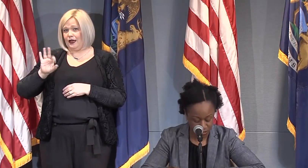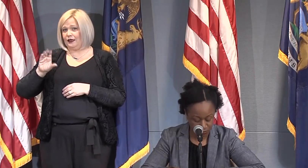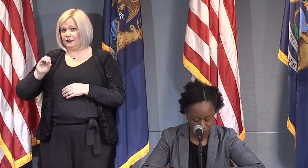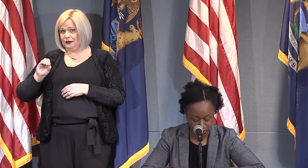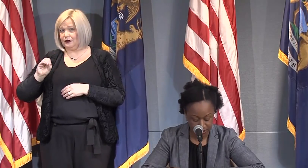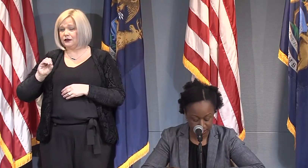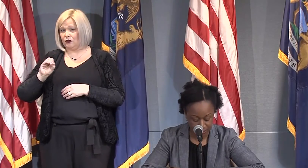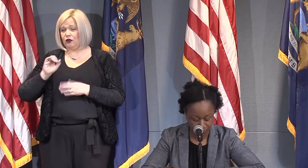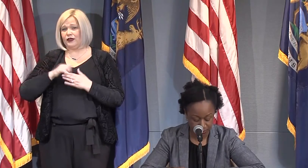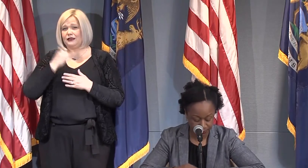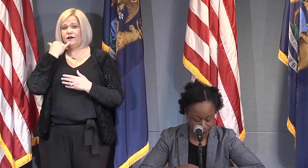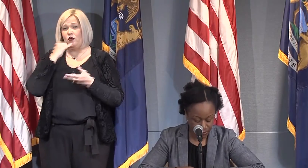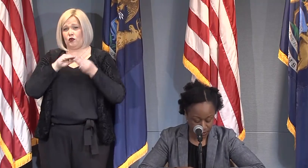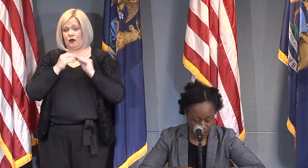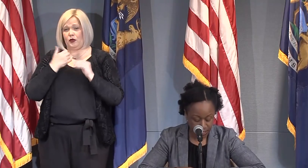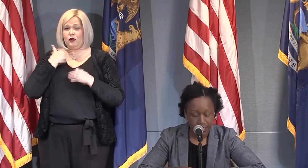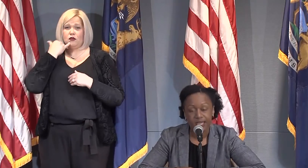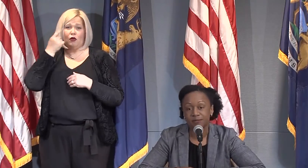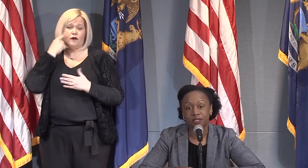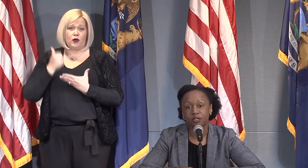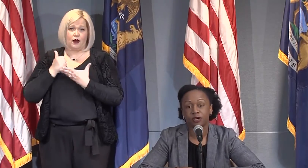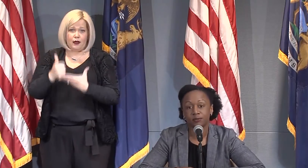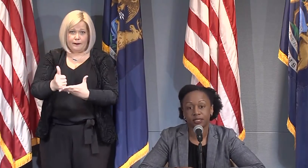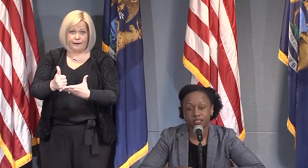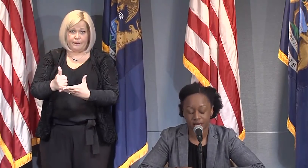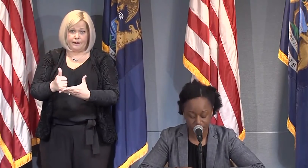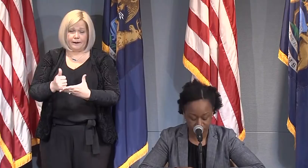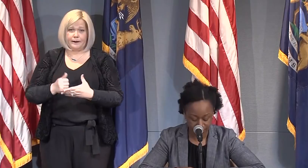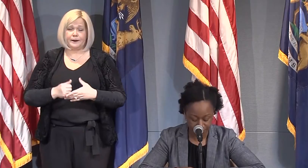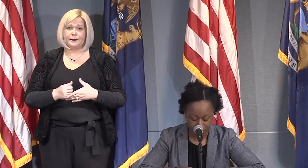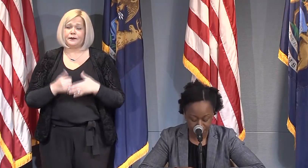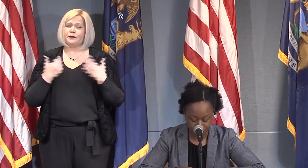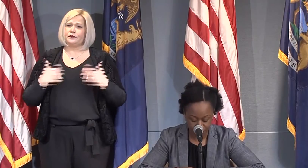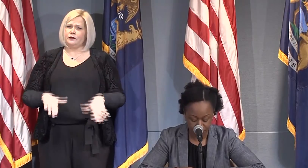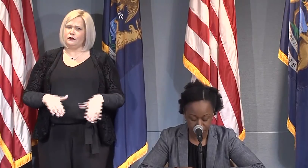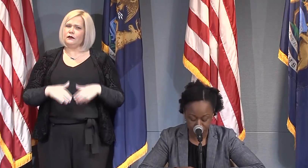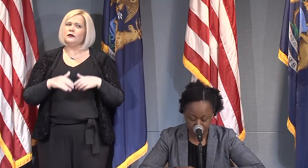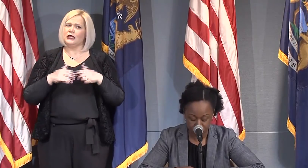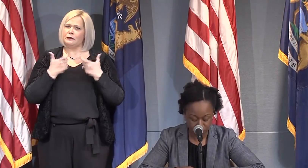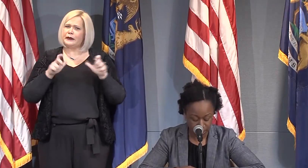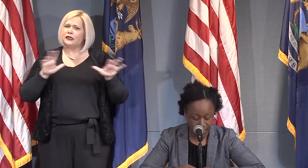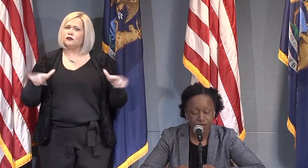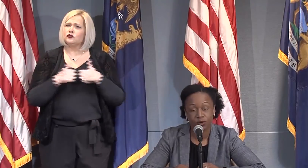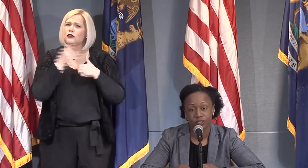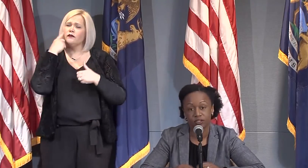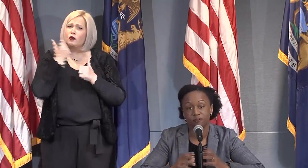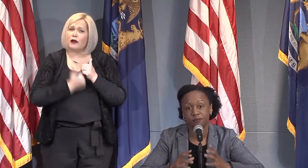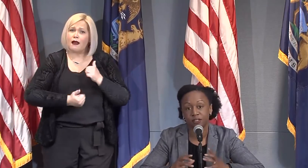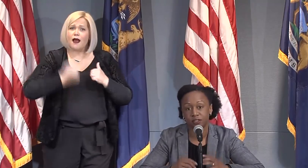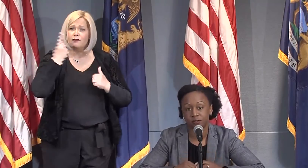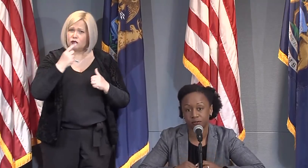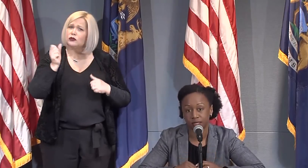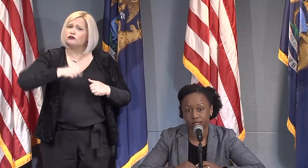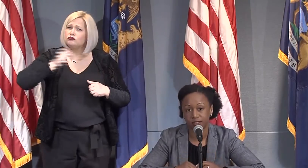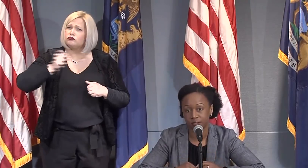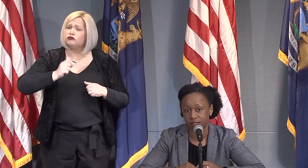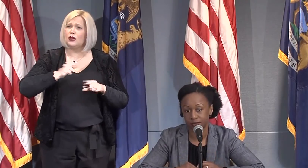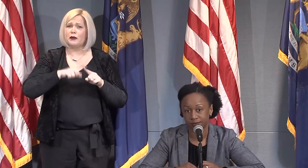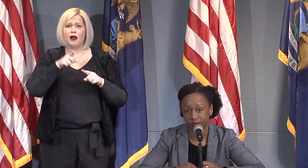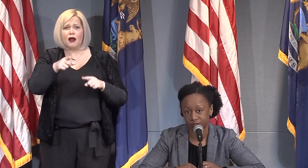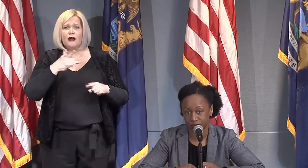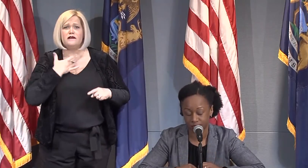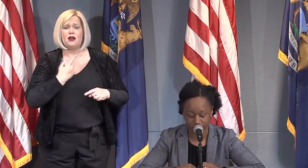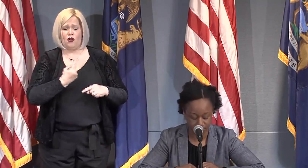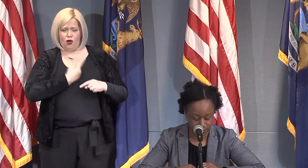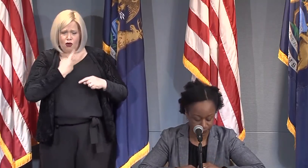1-800-985-5990 where you can get help. It's been incredibly challenging for everyone, but we don't want anyone to feel alone in dealing